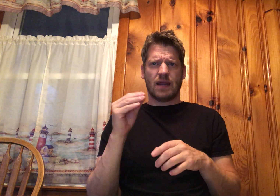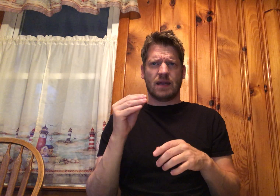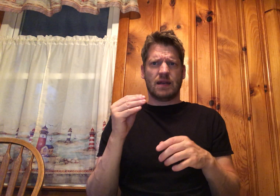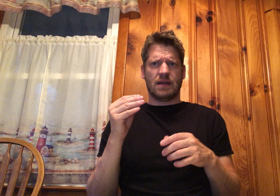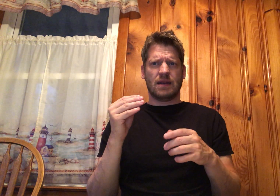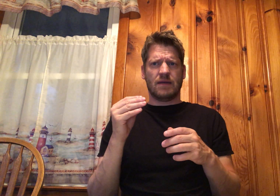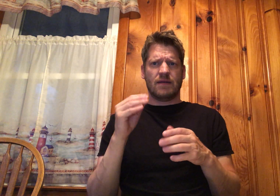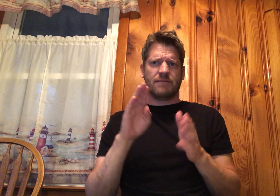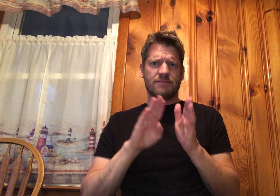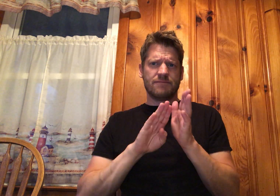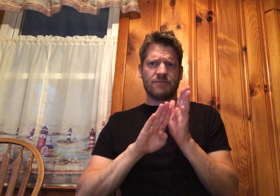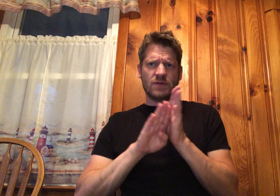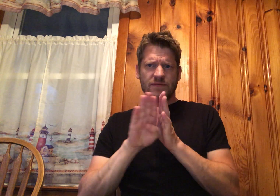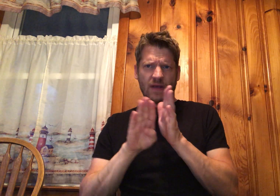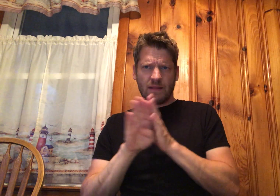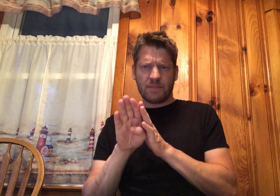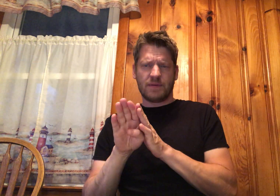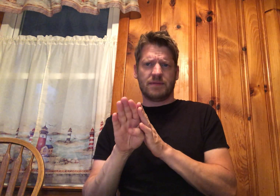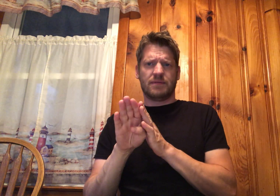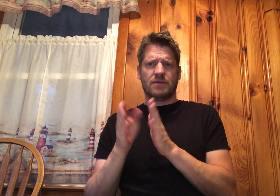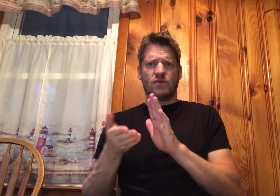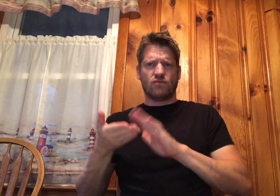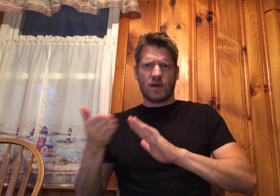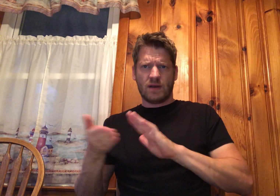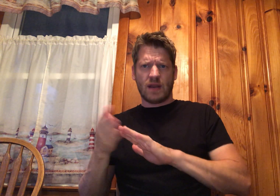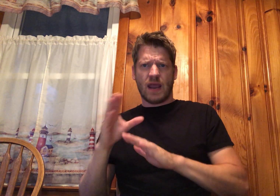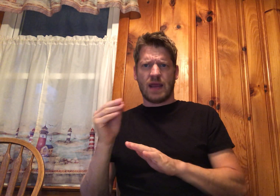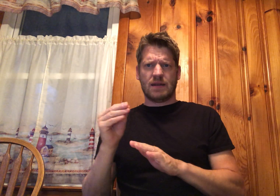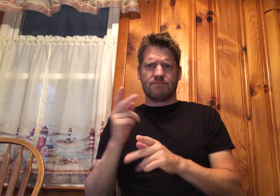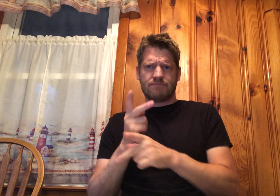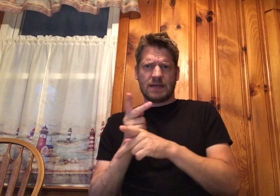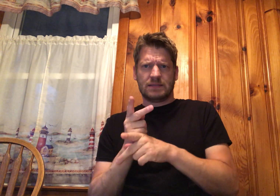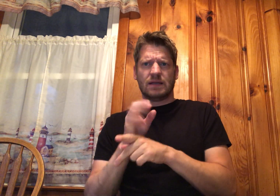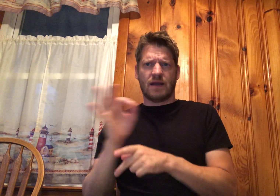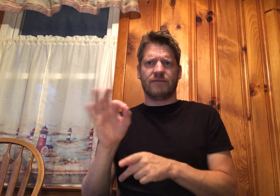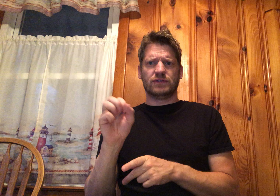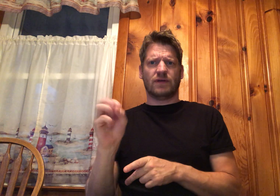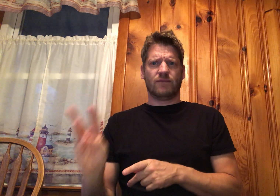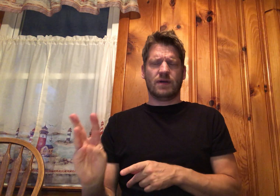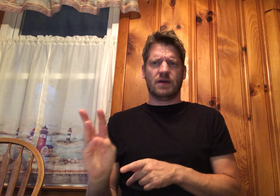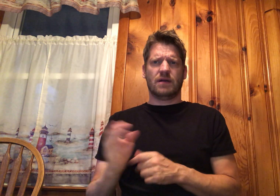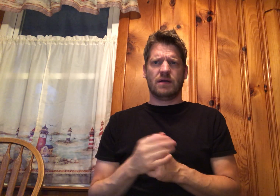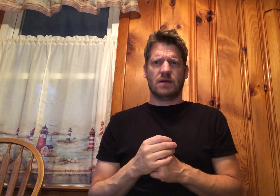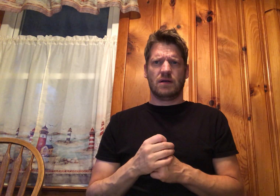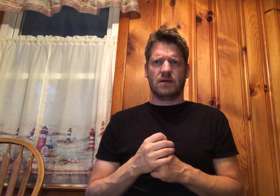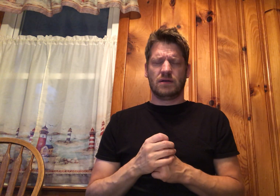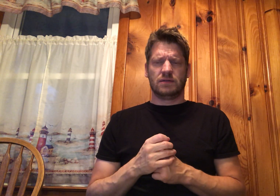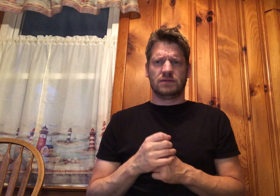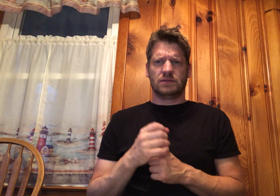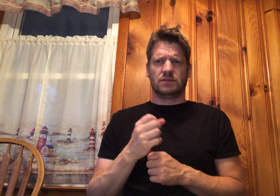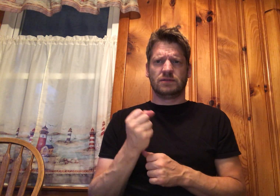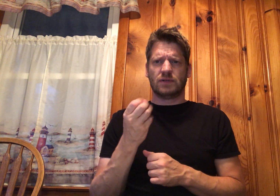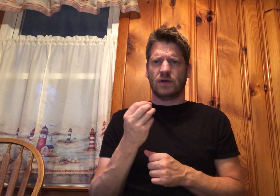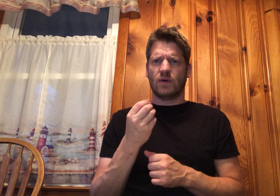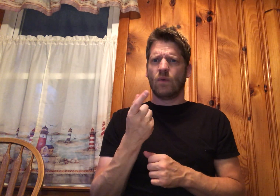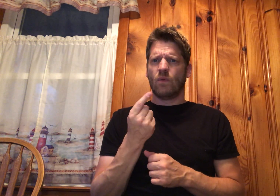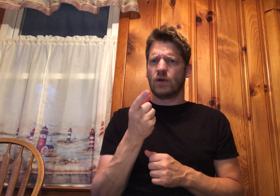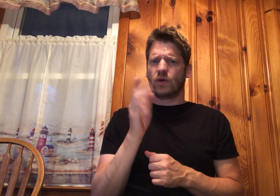development, operation and maintenance. So whatever the product you are going to develop and whatever the operations that you are performing on that